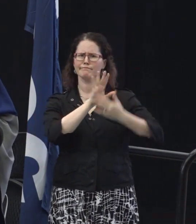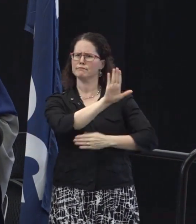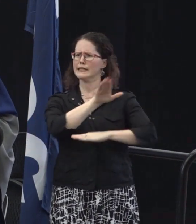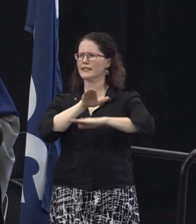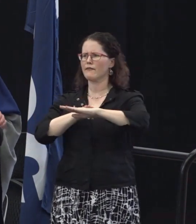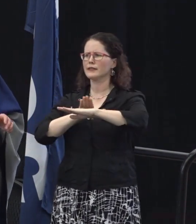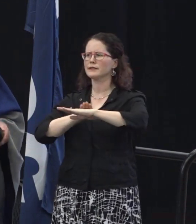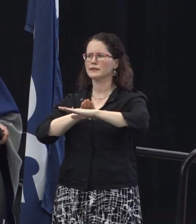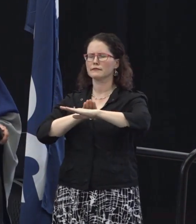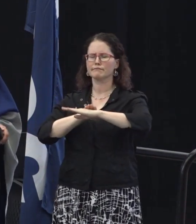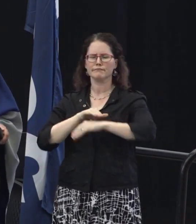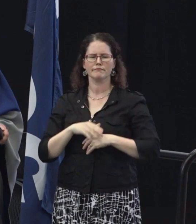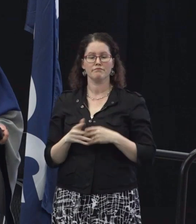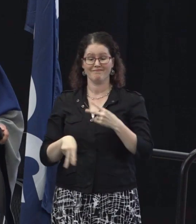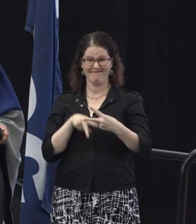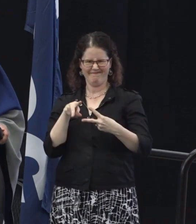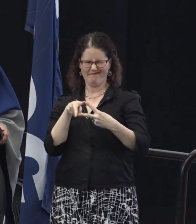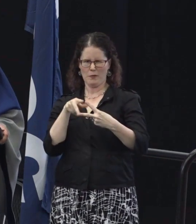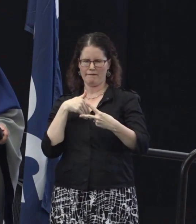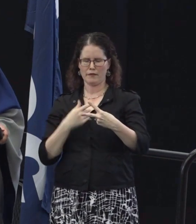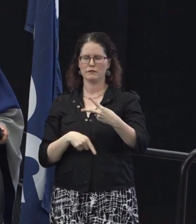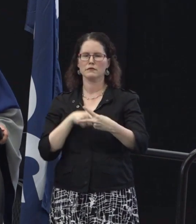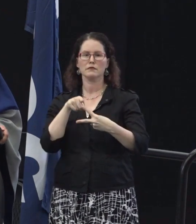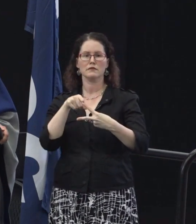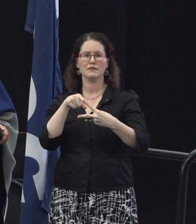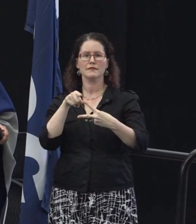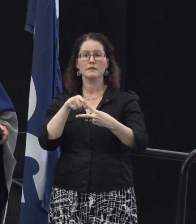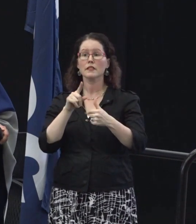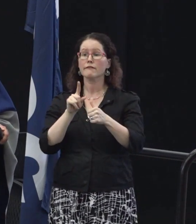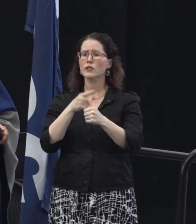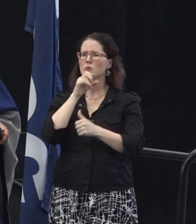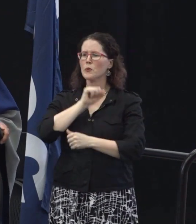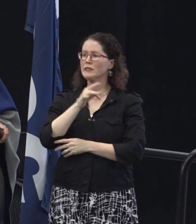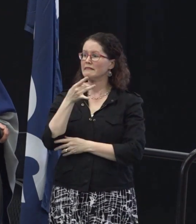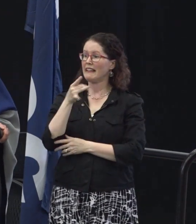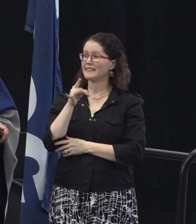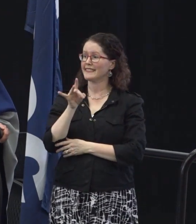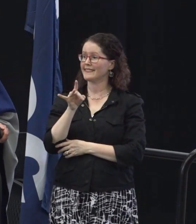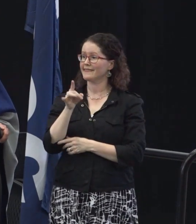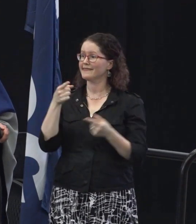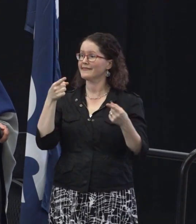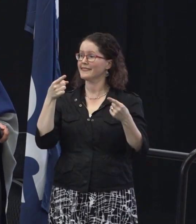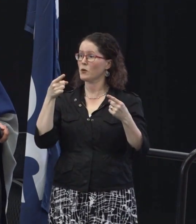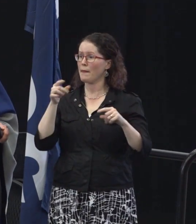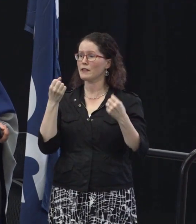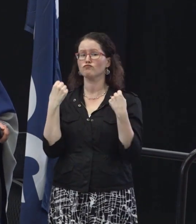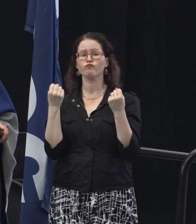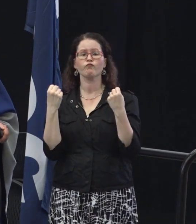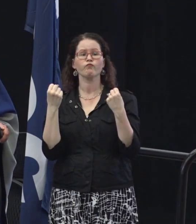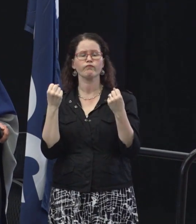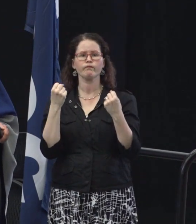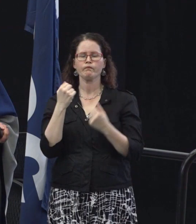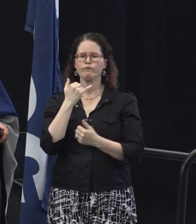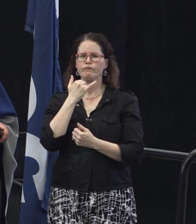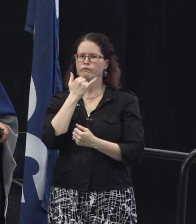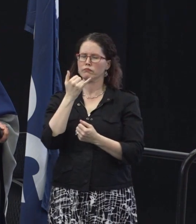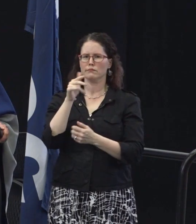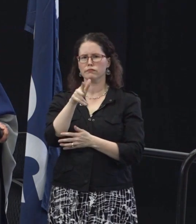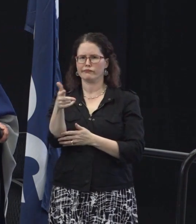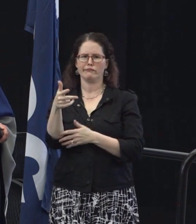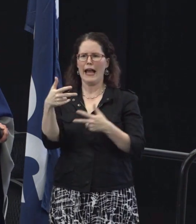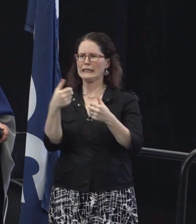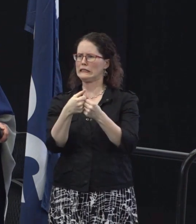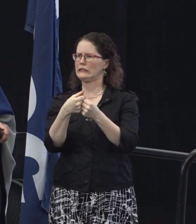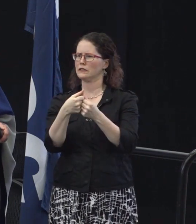advice. The first is when I was 18 years old, I was in a very serious single car accident on a deserted